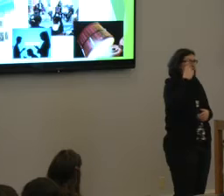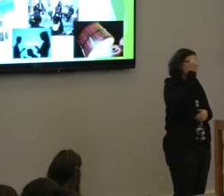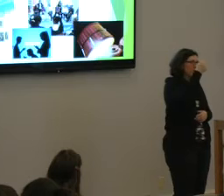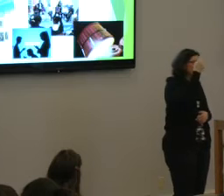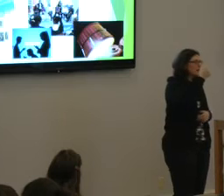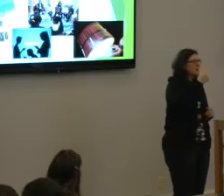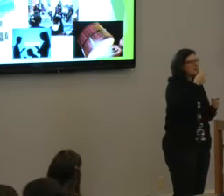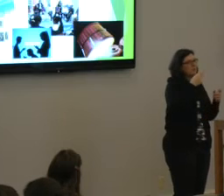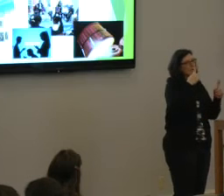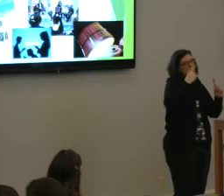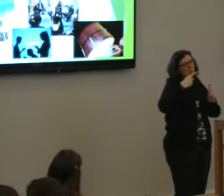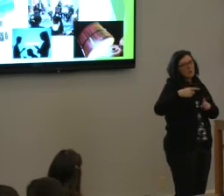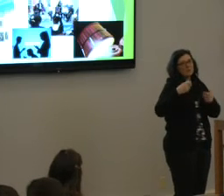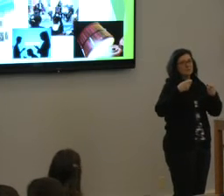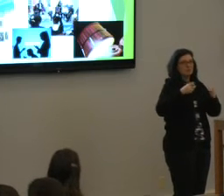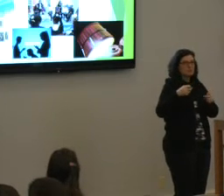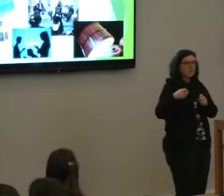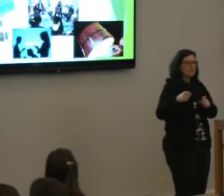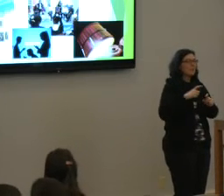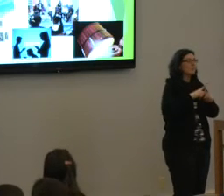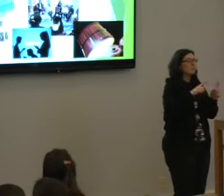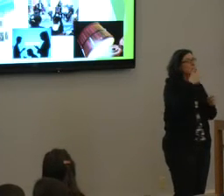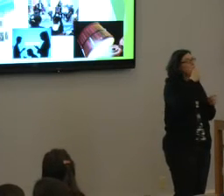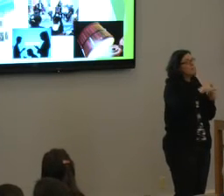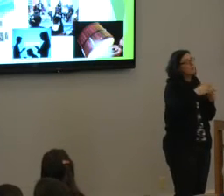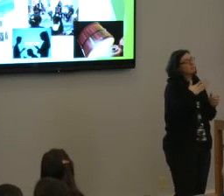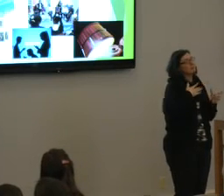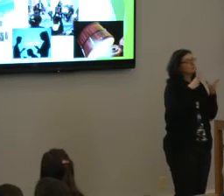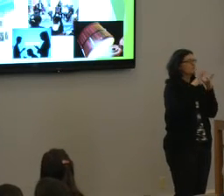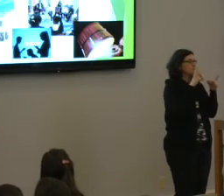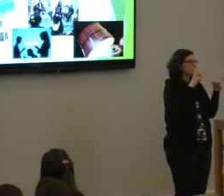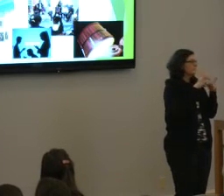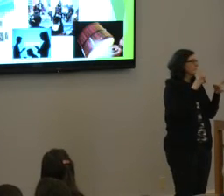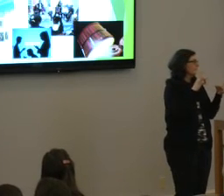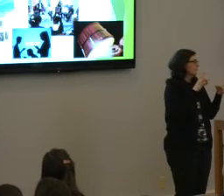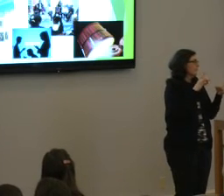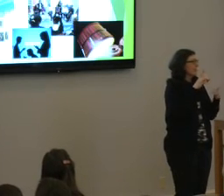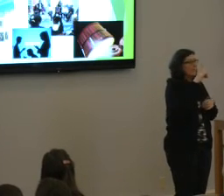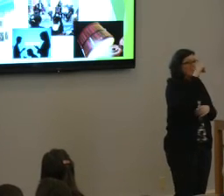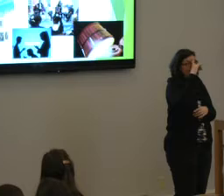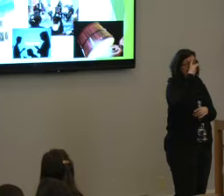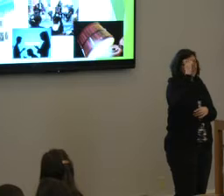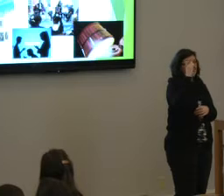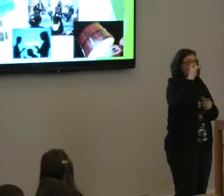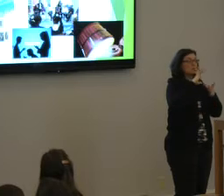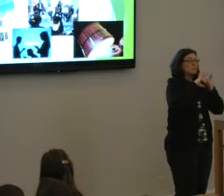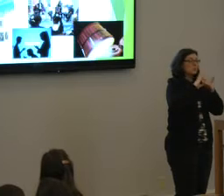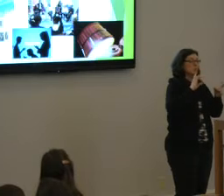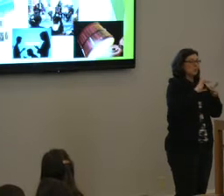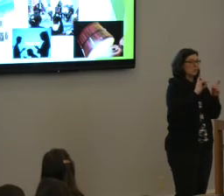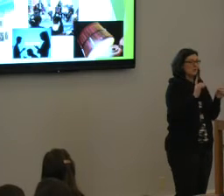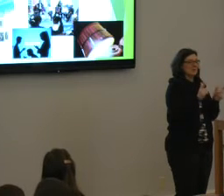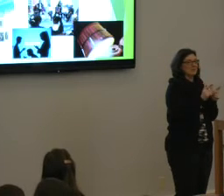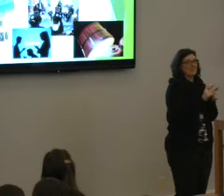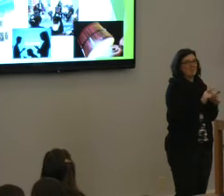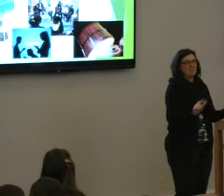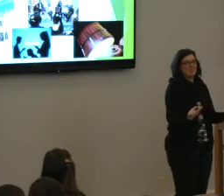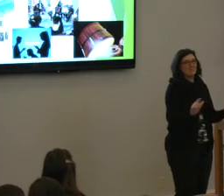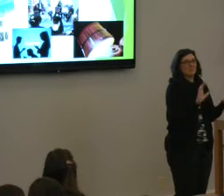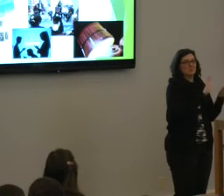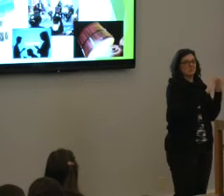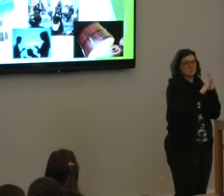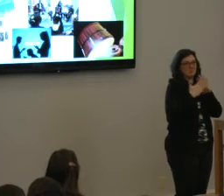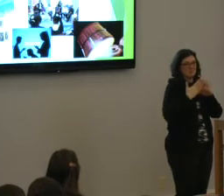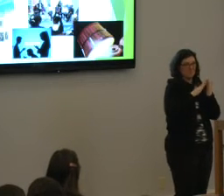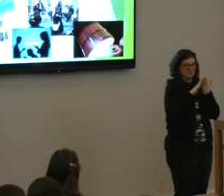strategy points, but you'll probably remember some of the stories, because stories are the language of community, the